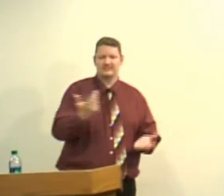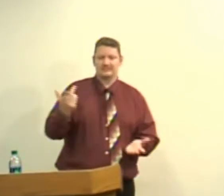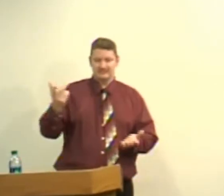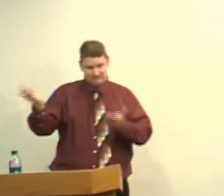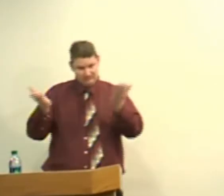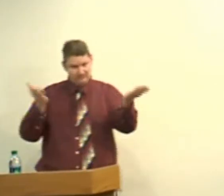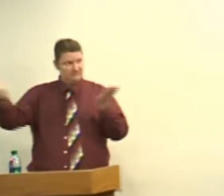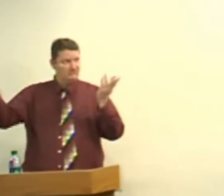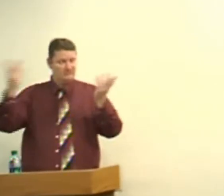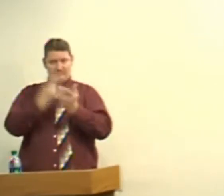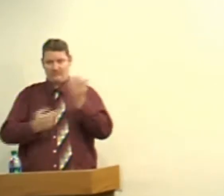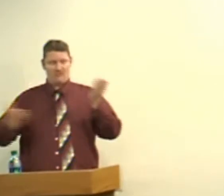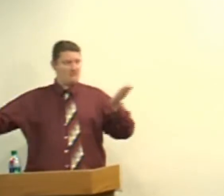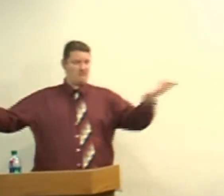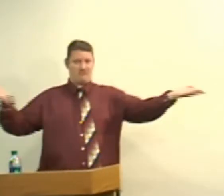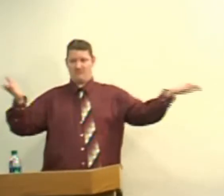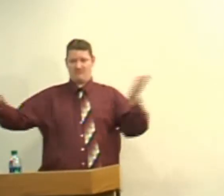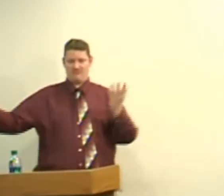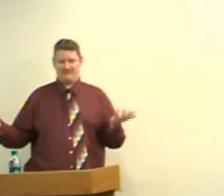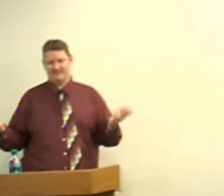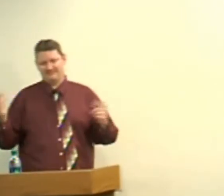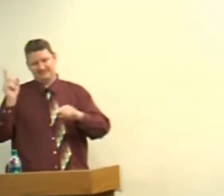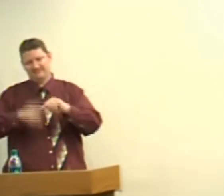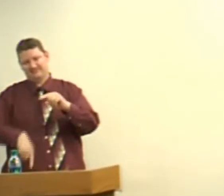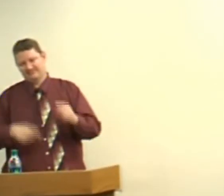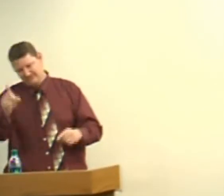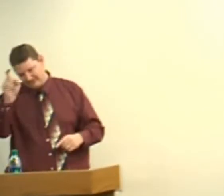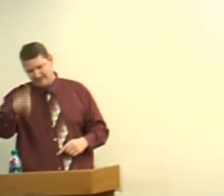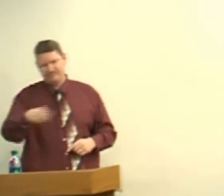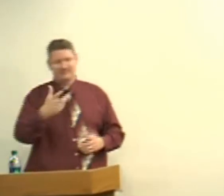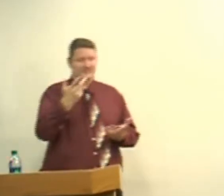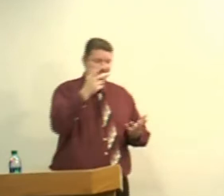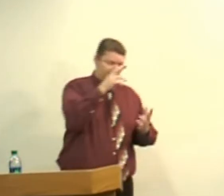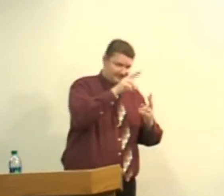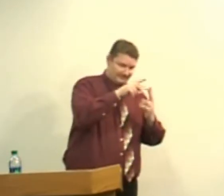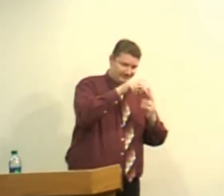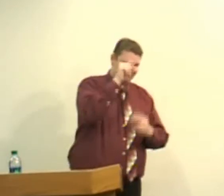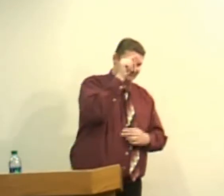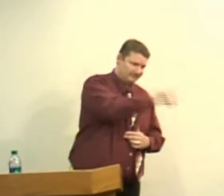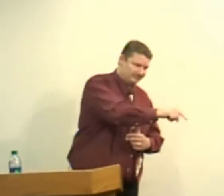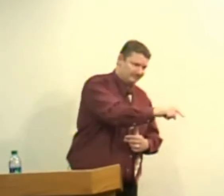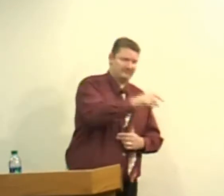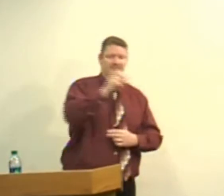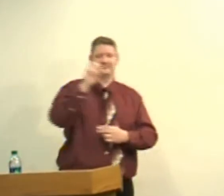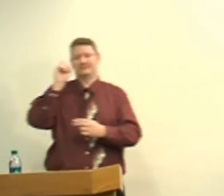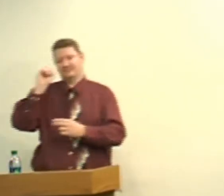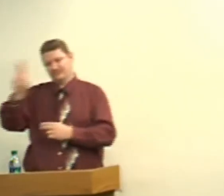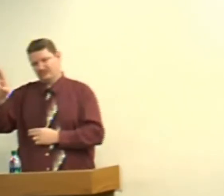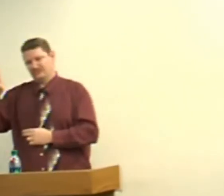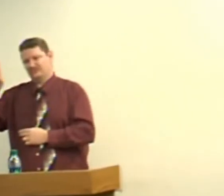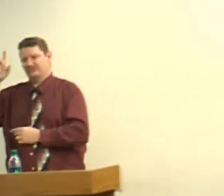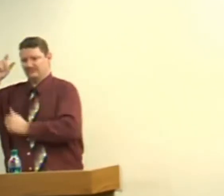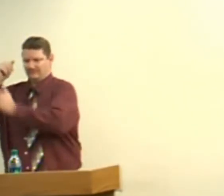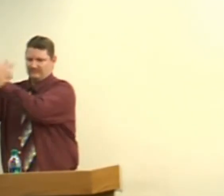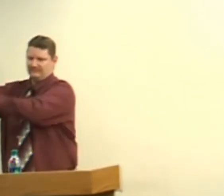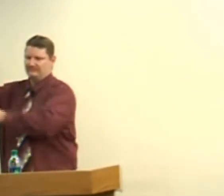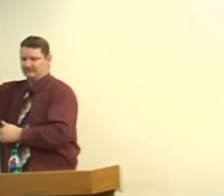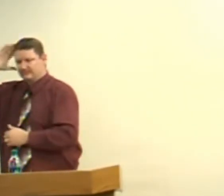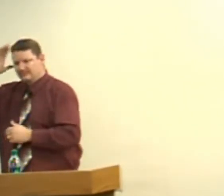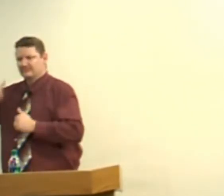either God or money. Remember? That's what they said. You cannot serve God nor can you serve them. You must choose one. Who you